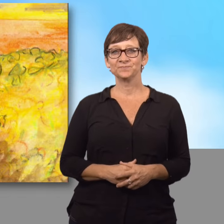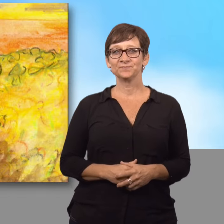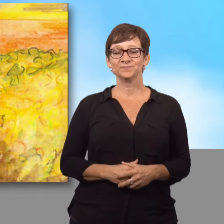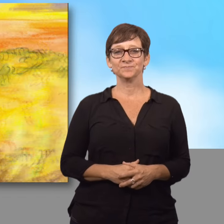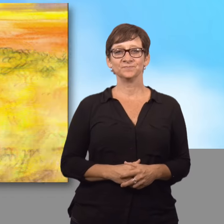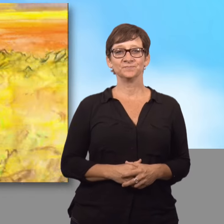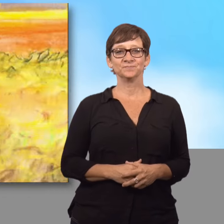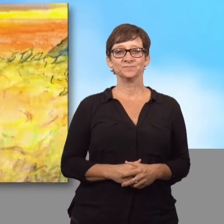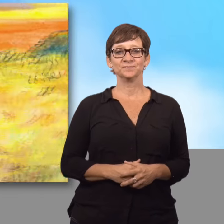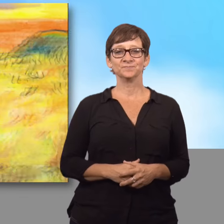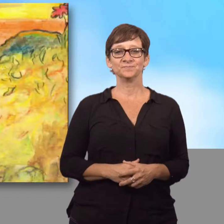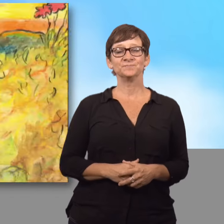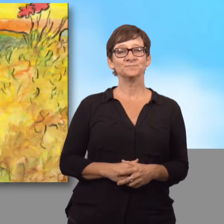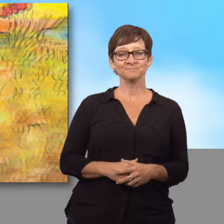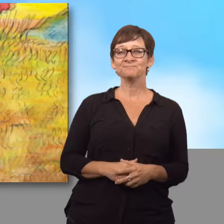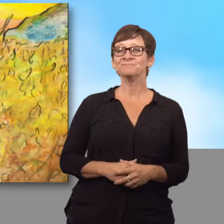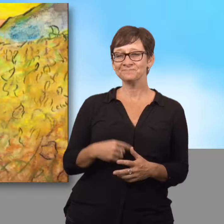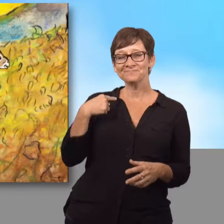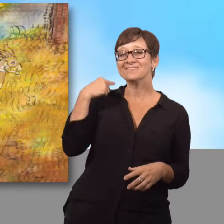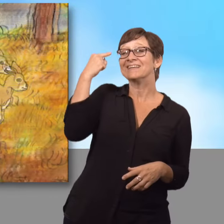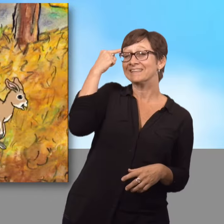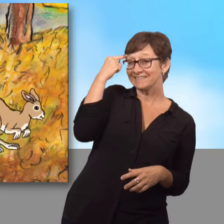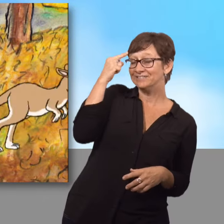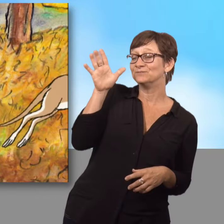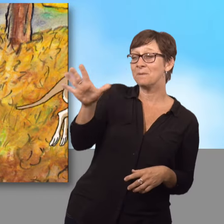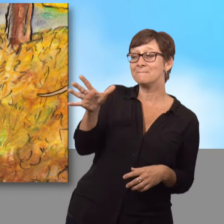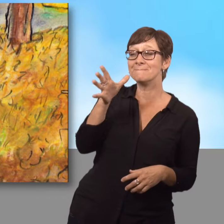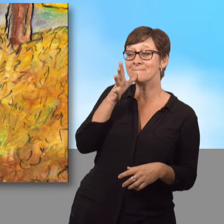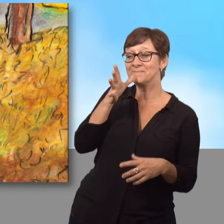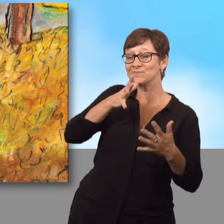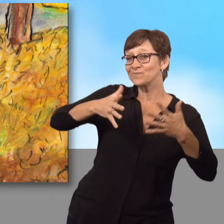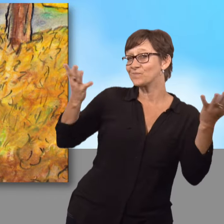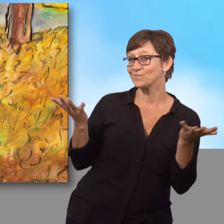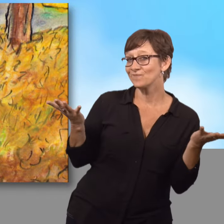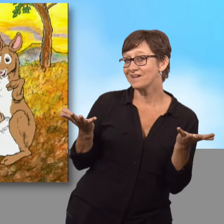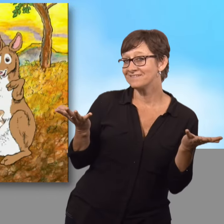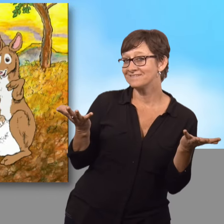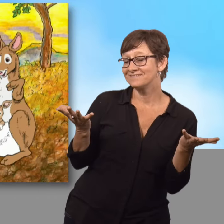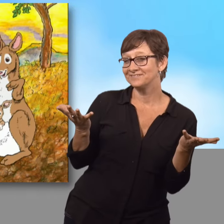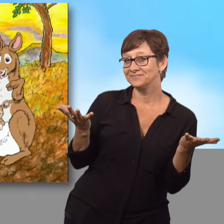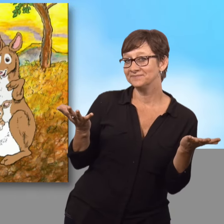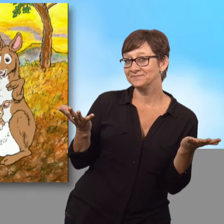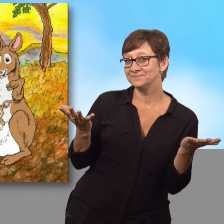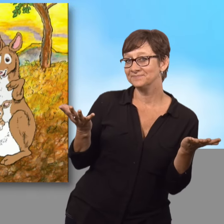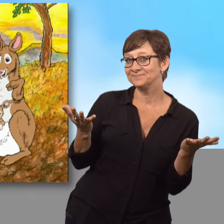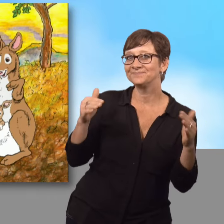I think that your mama's a... Kangaroo!